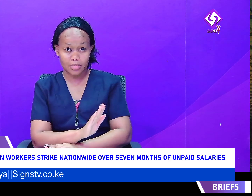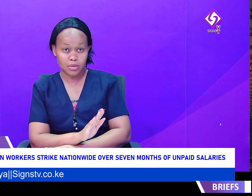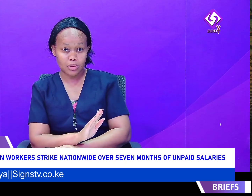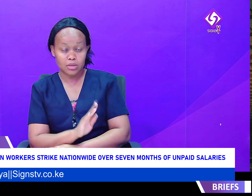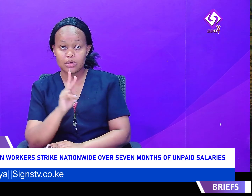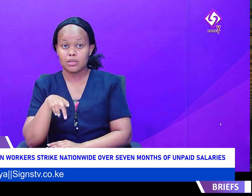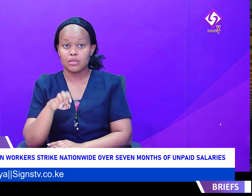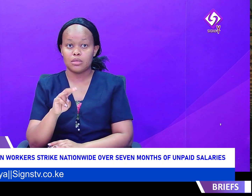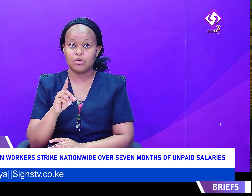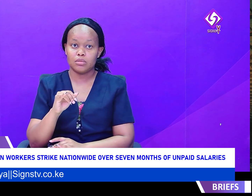dues.